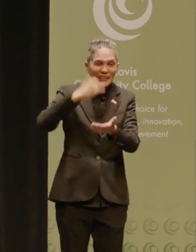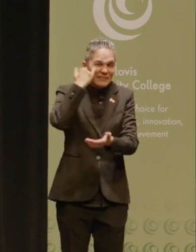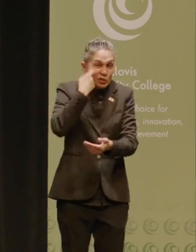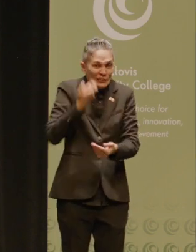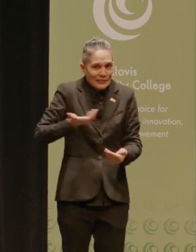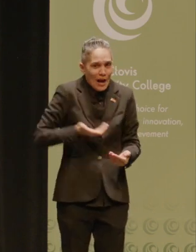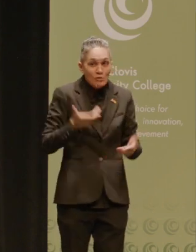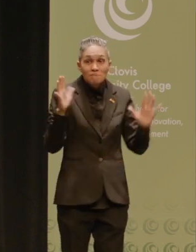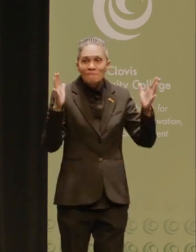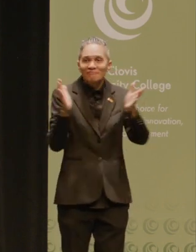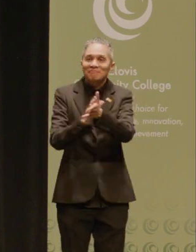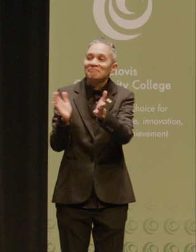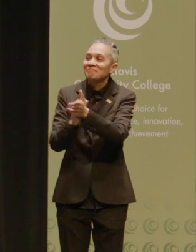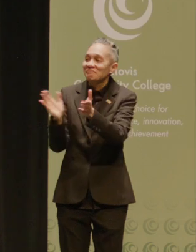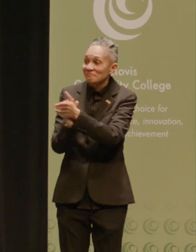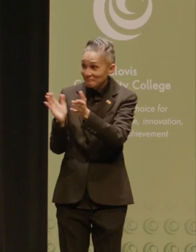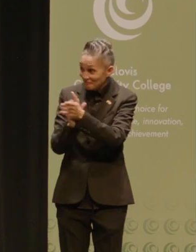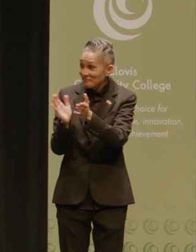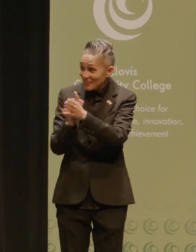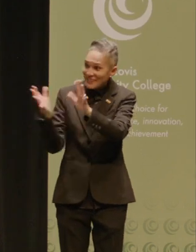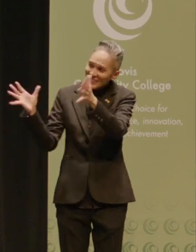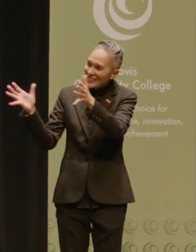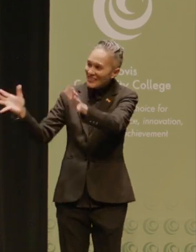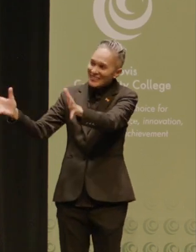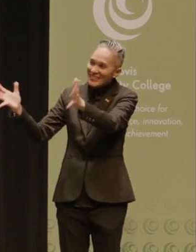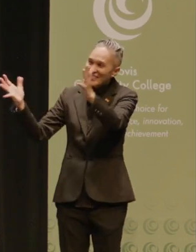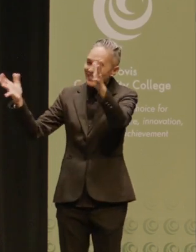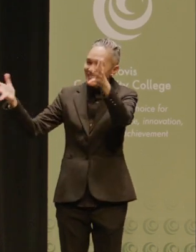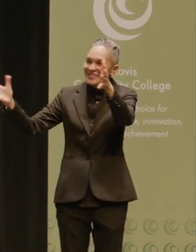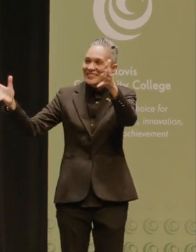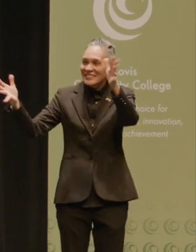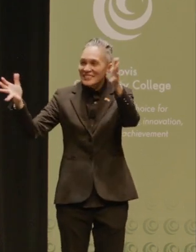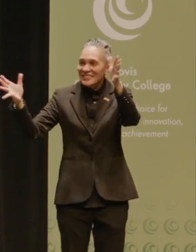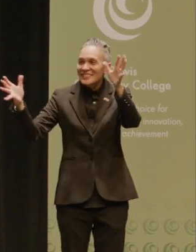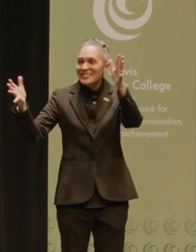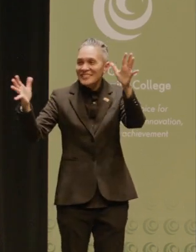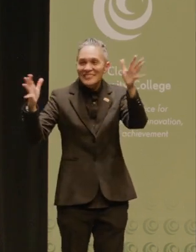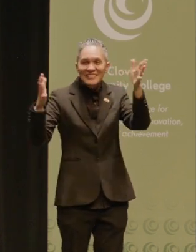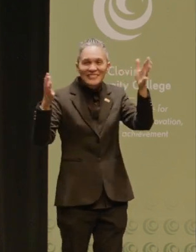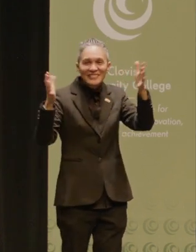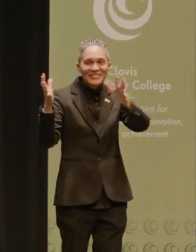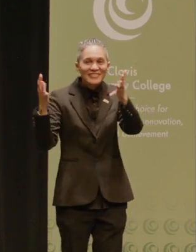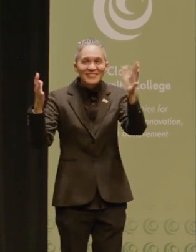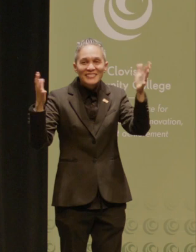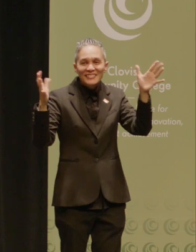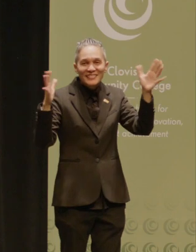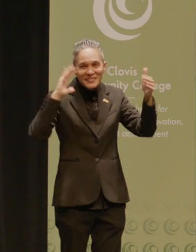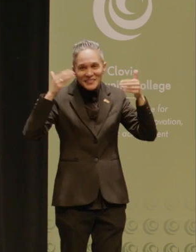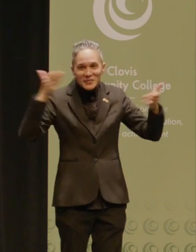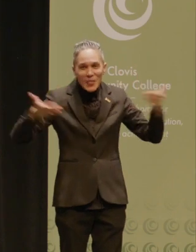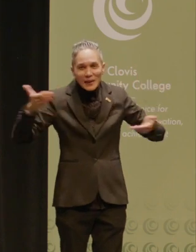Stand up. If you're new, stand up. We got a lot of new people here. Stand up. Yes.